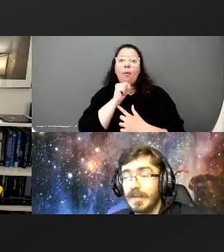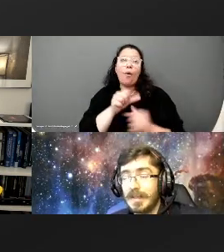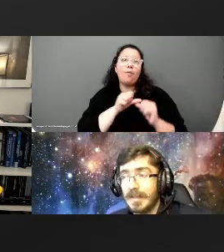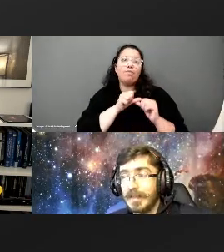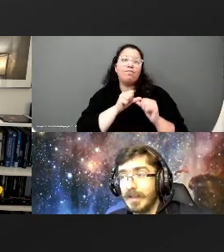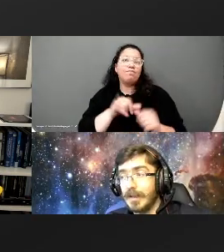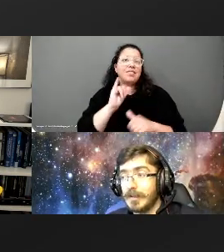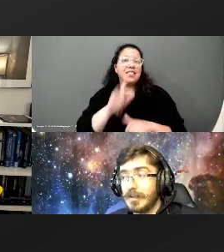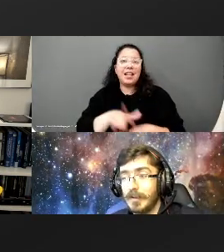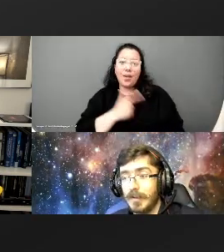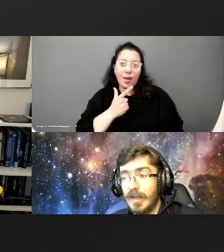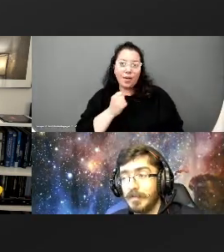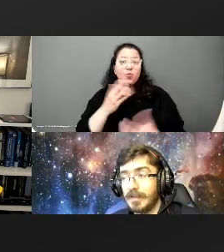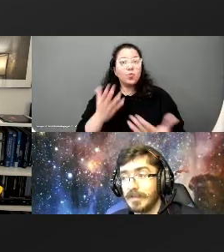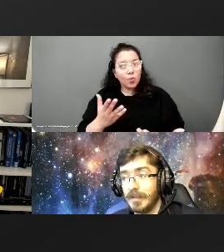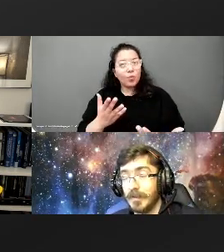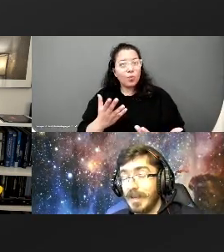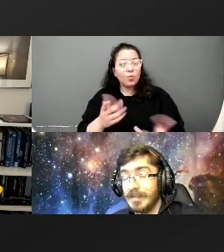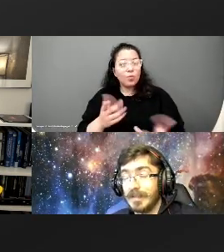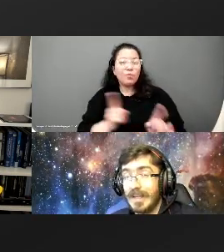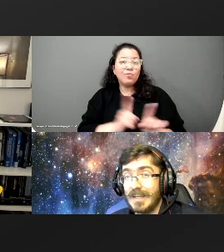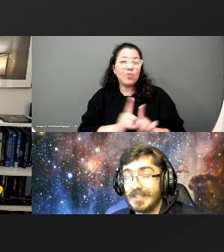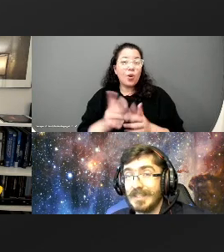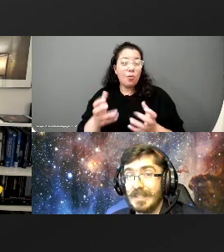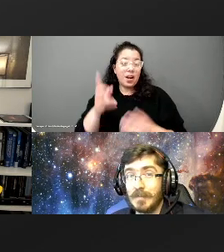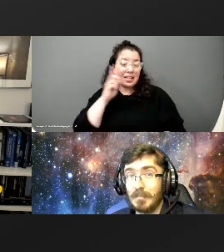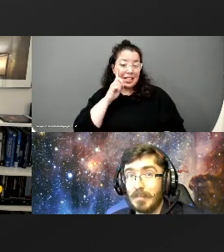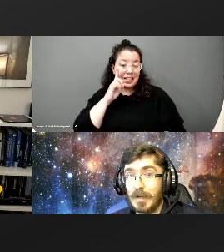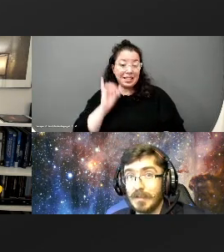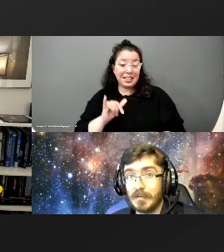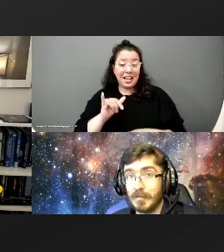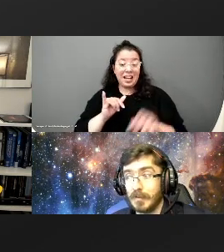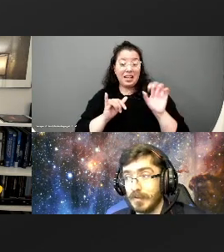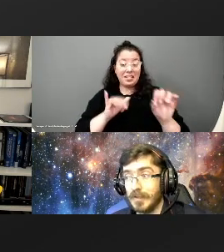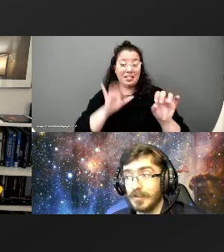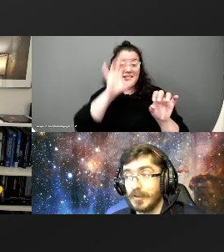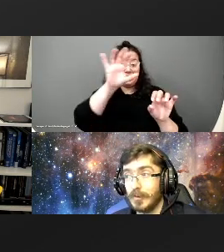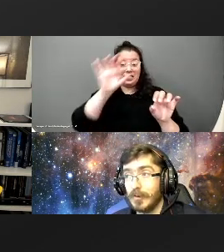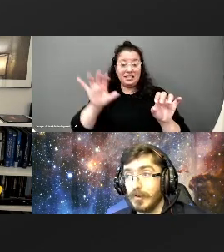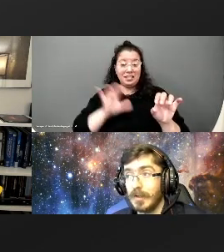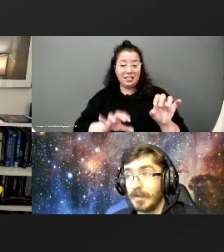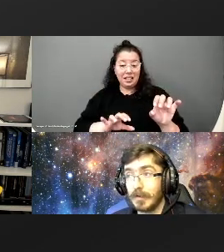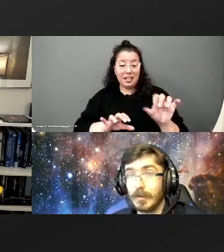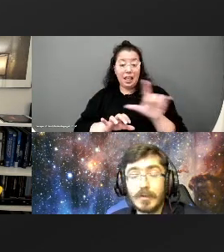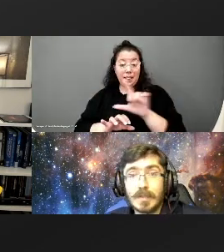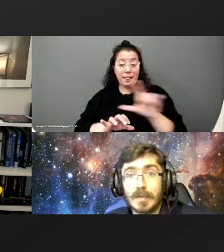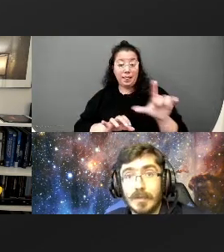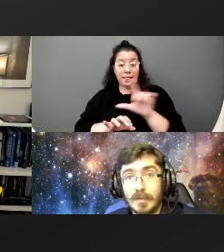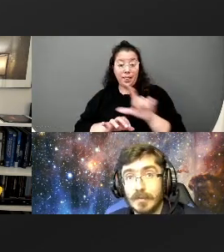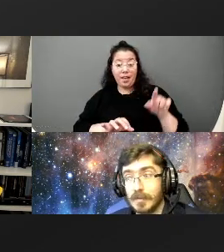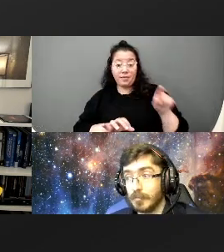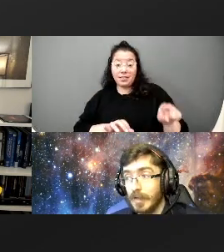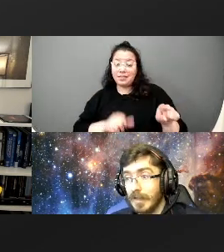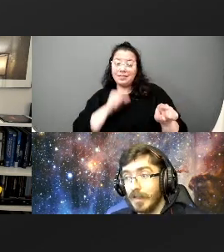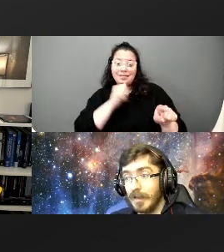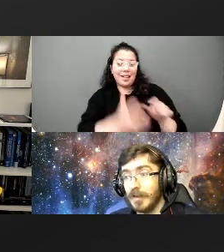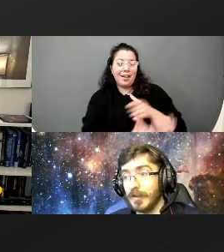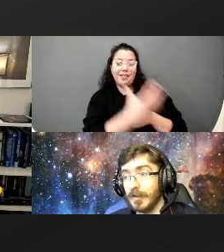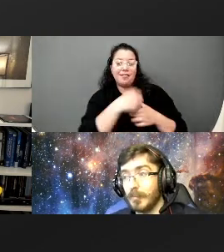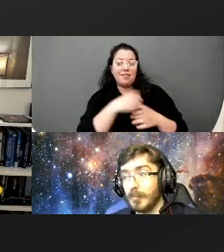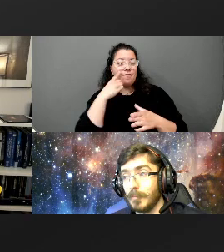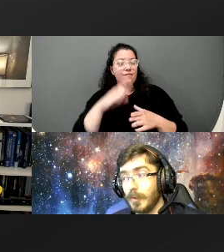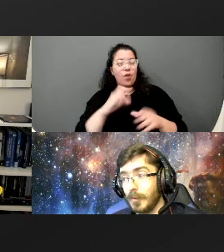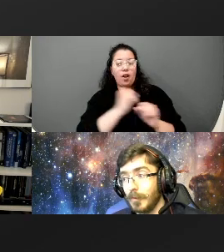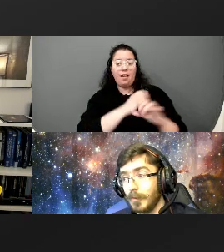add that galaxy on the left-hand side there, that isn't actually even part of the collision at all. It looks like it is. It's right